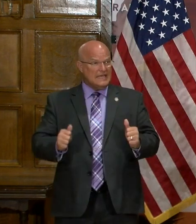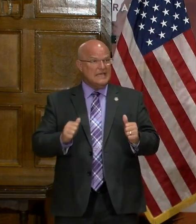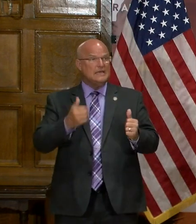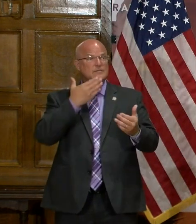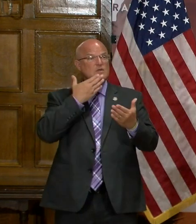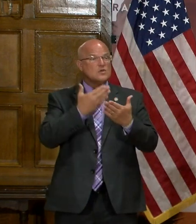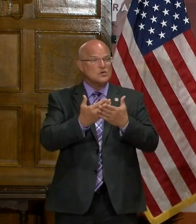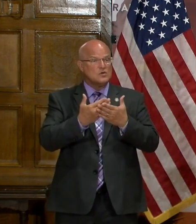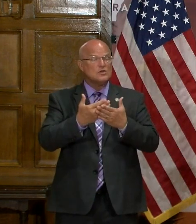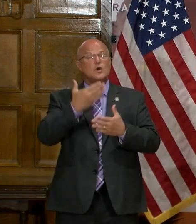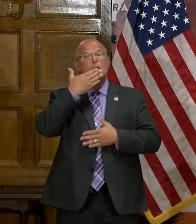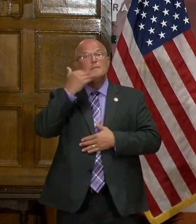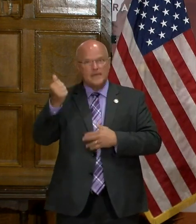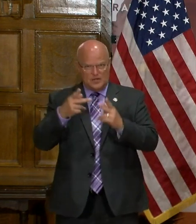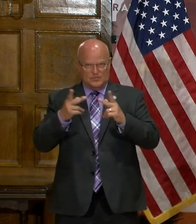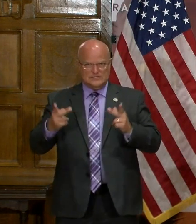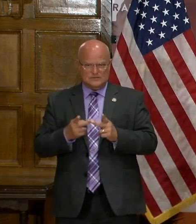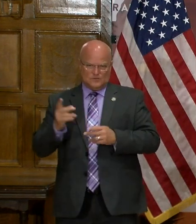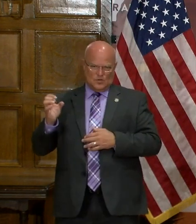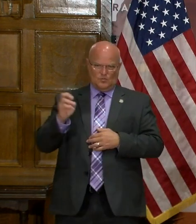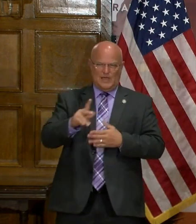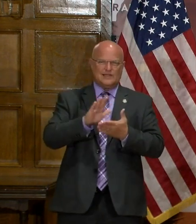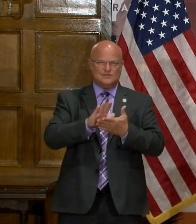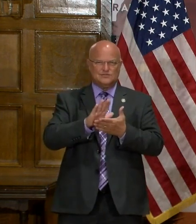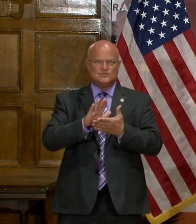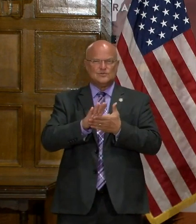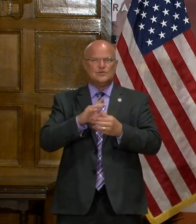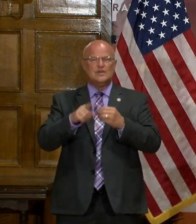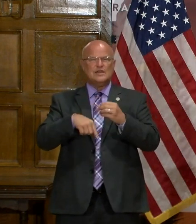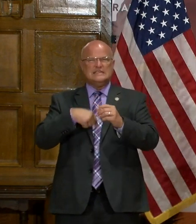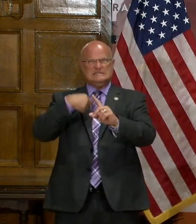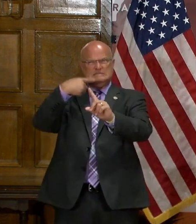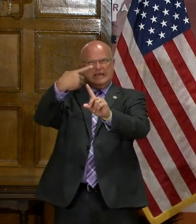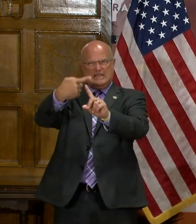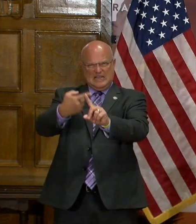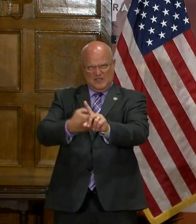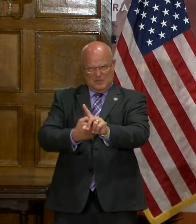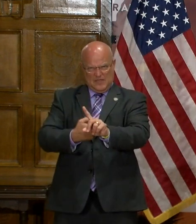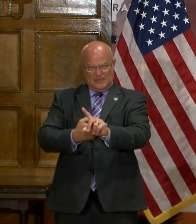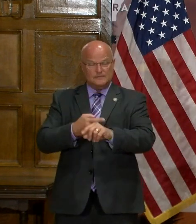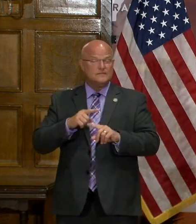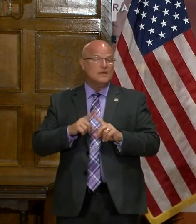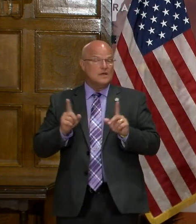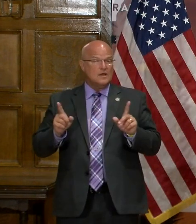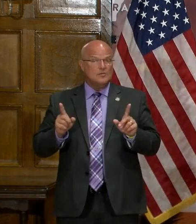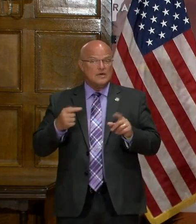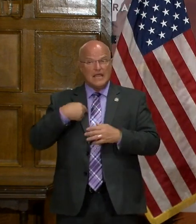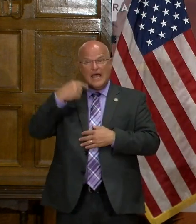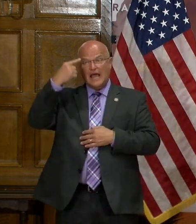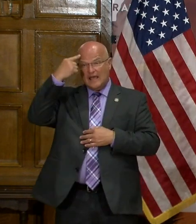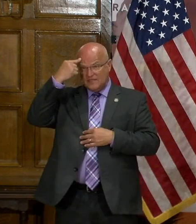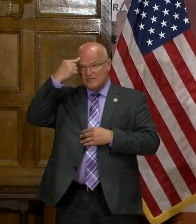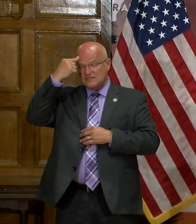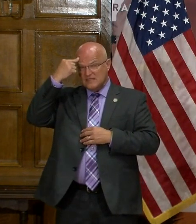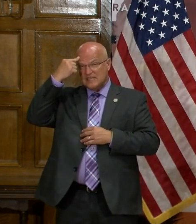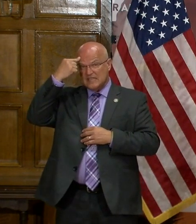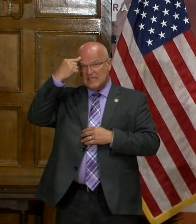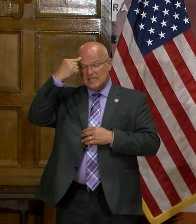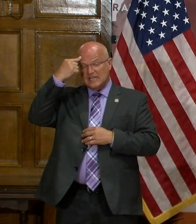in a better position as we go back to school about a month from now. But I think it's